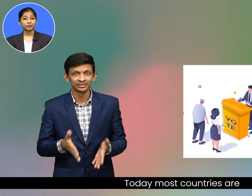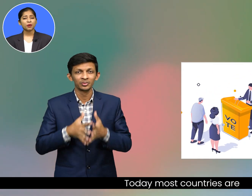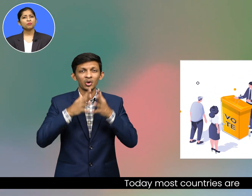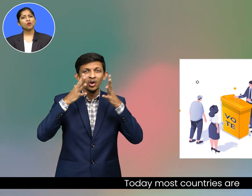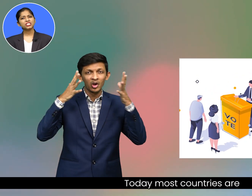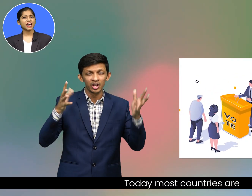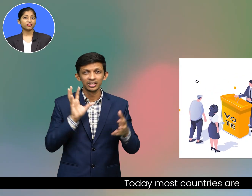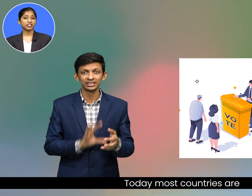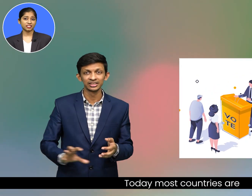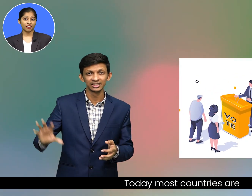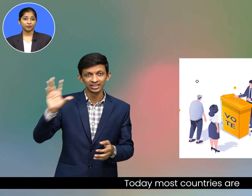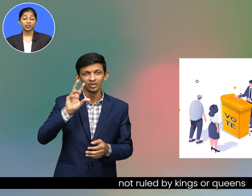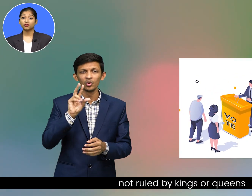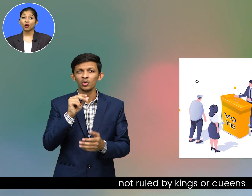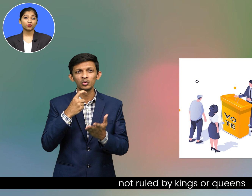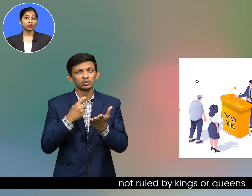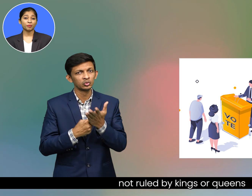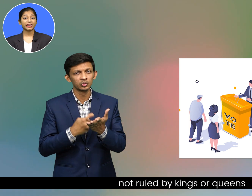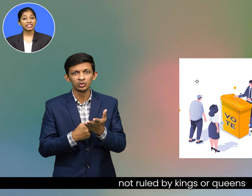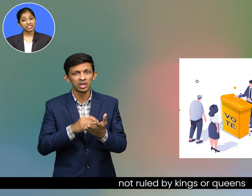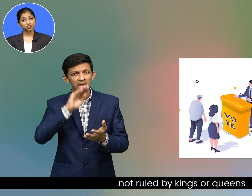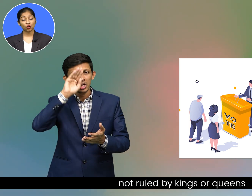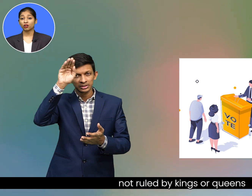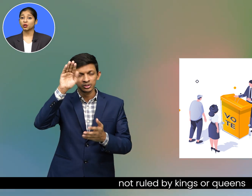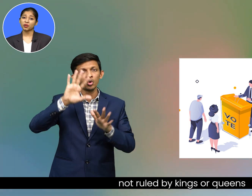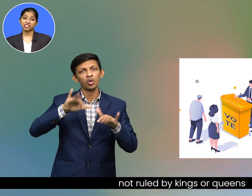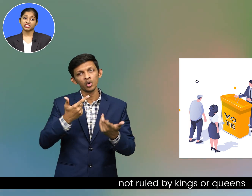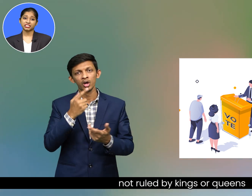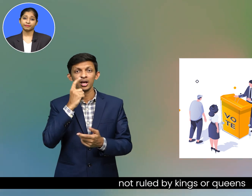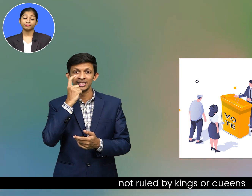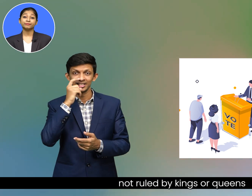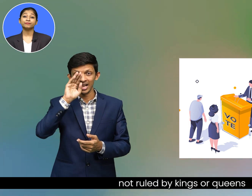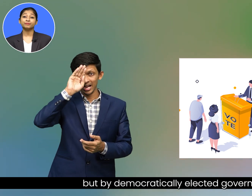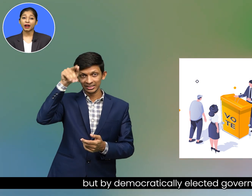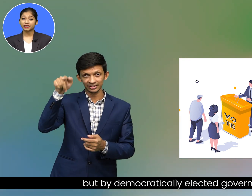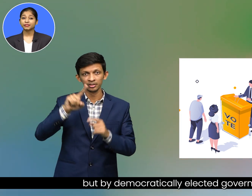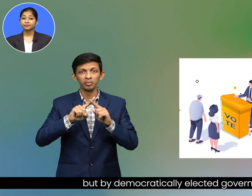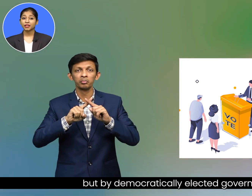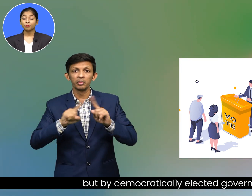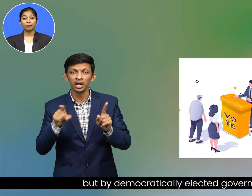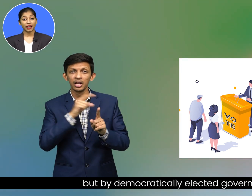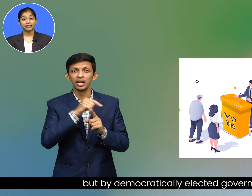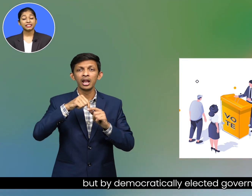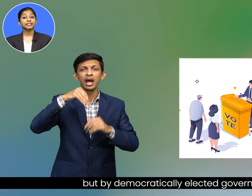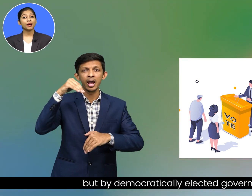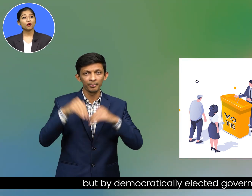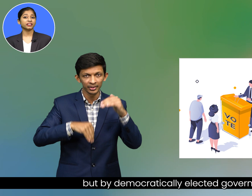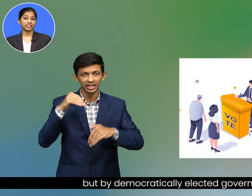Today, most countries are not ruled by kings or queens, but